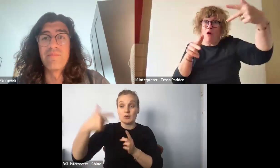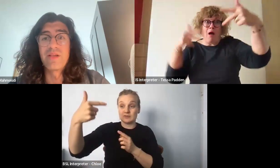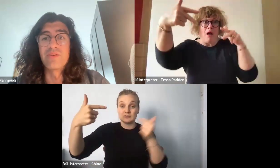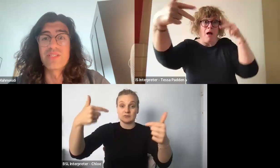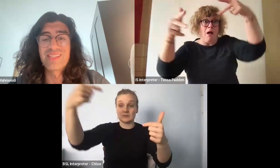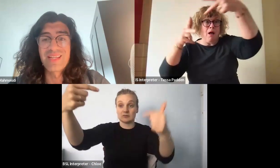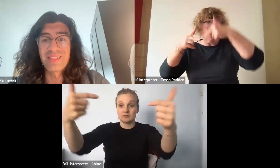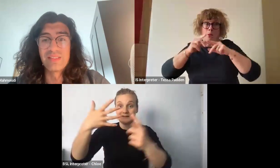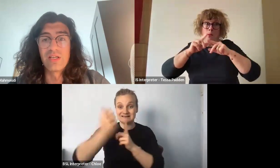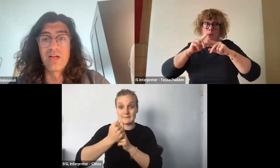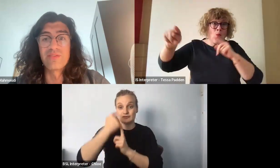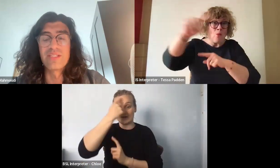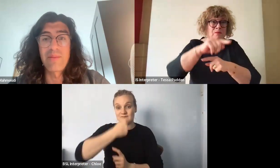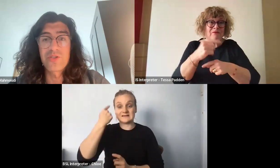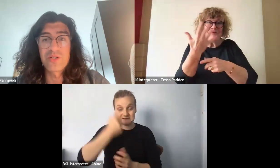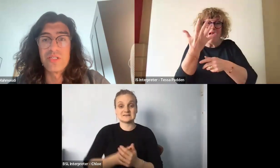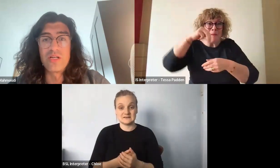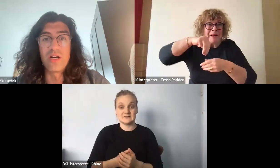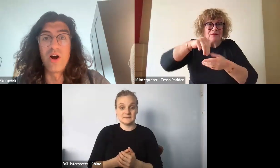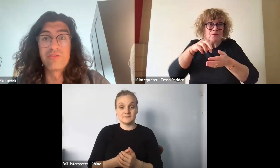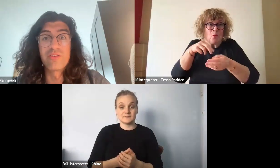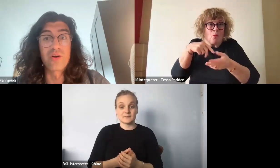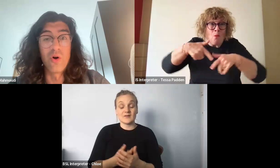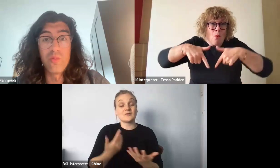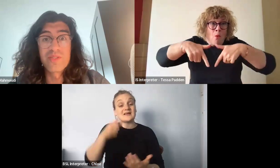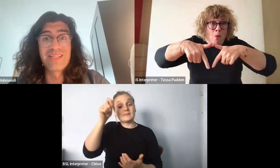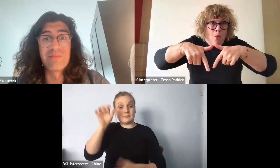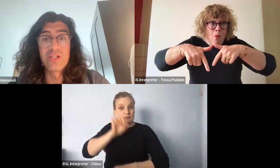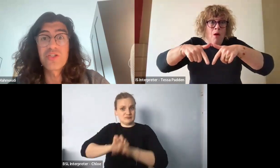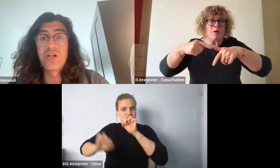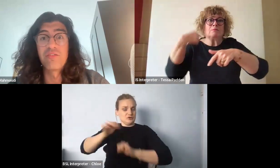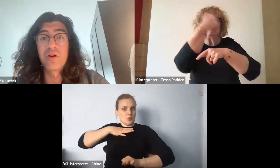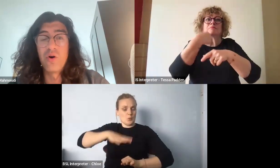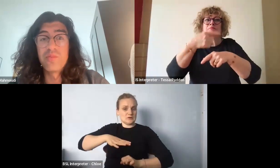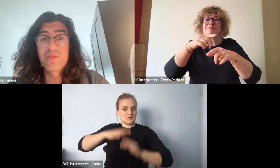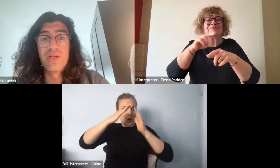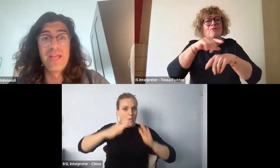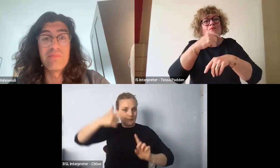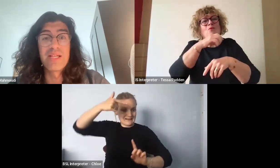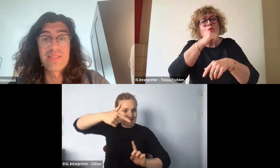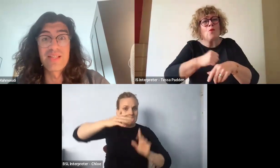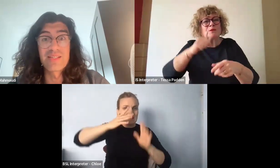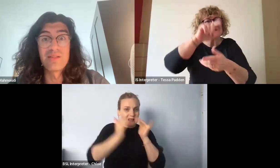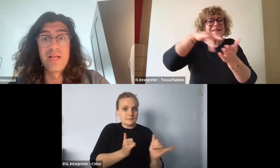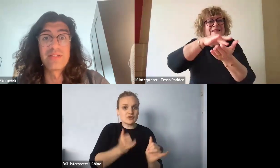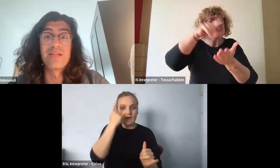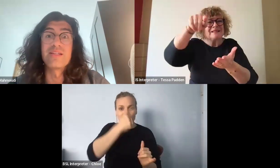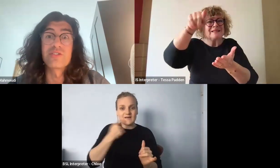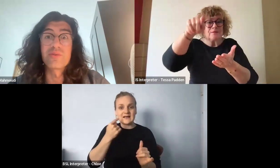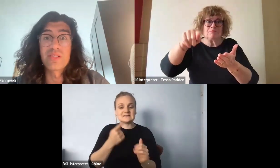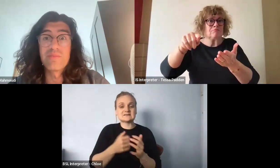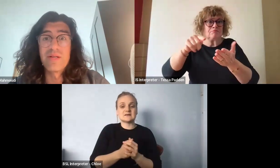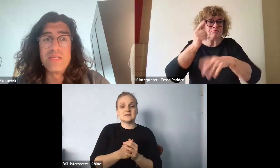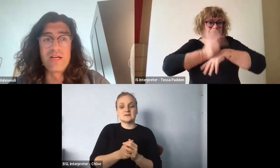are resisting the capture of their homes and the demolition of their homes in places like Silwan